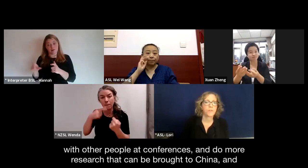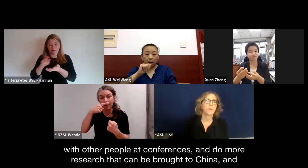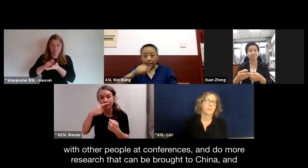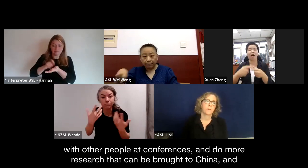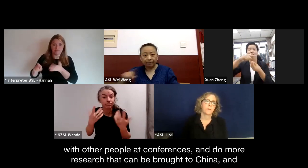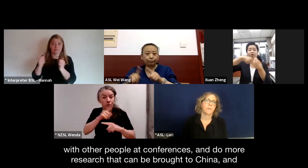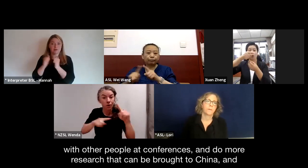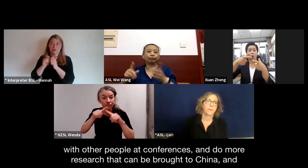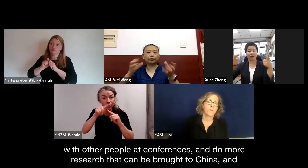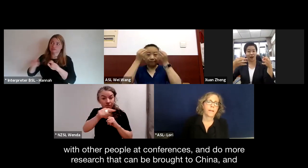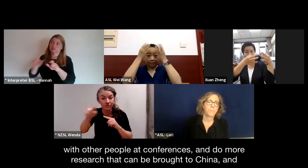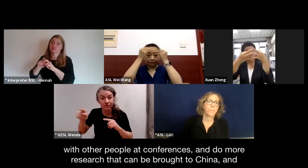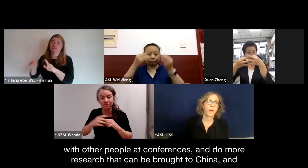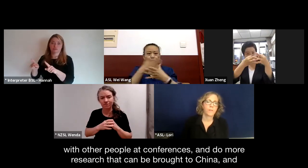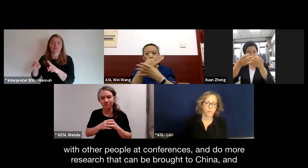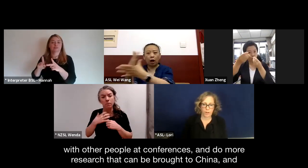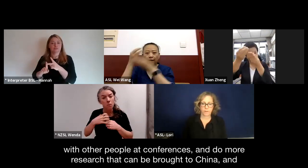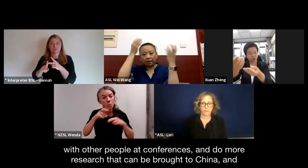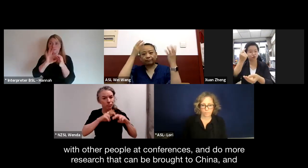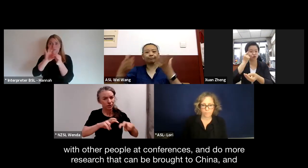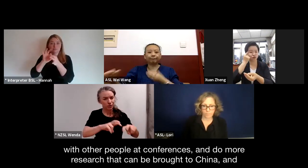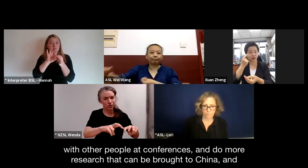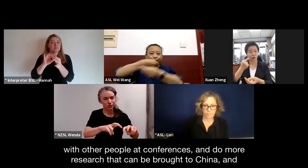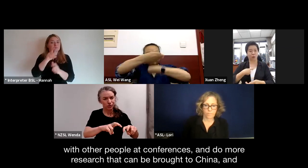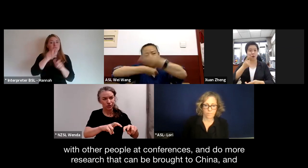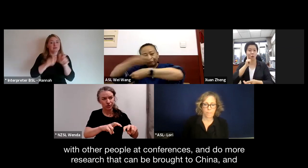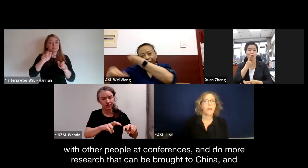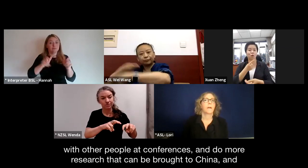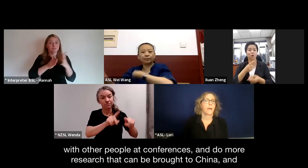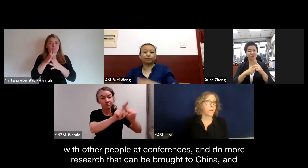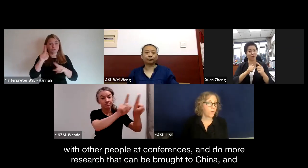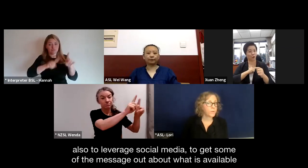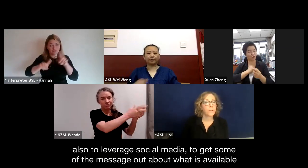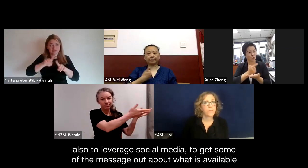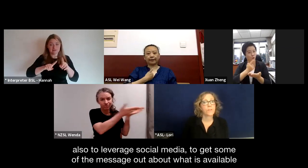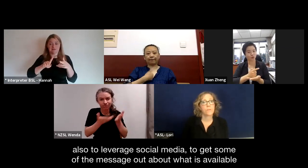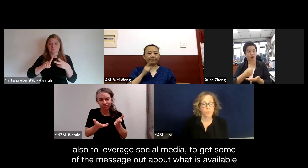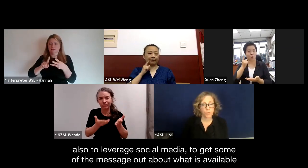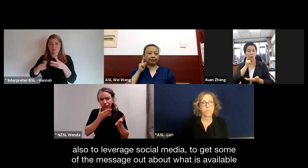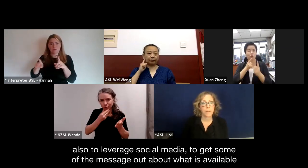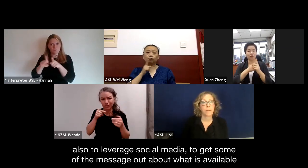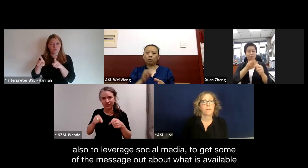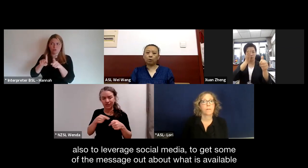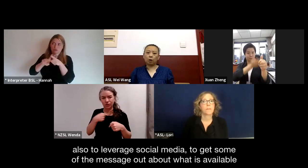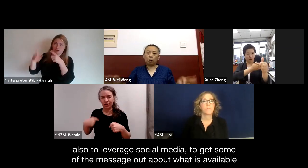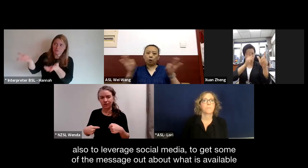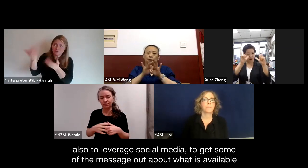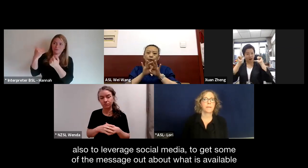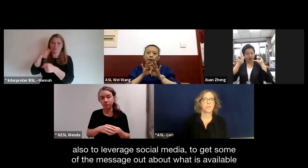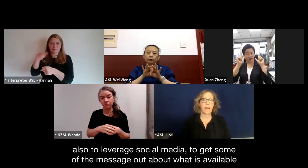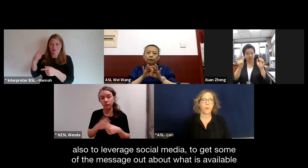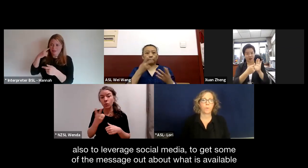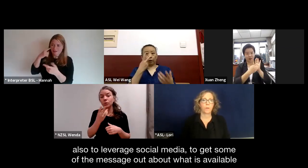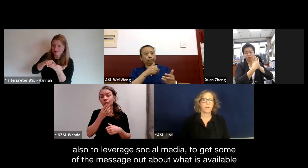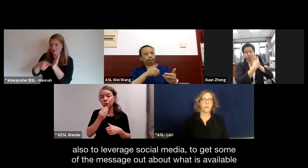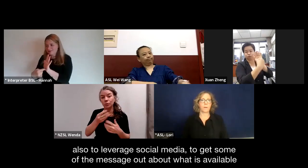research that can be brought to China. And also to leverage social media to get some of